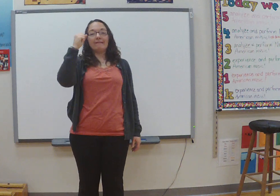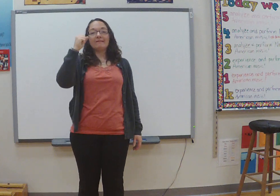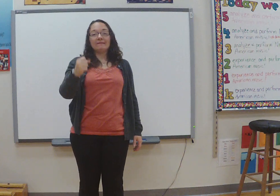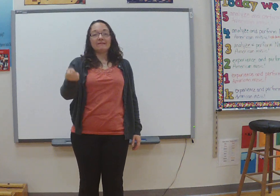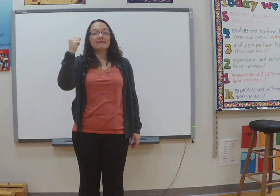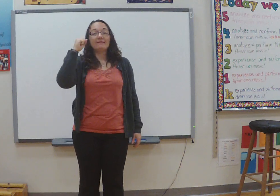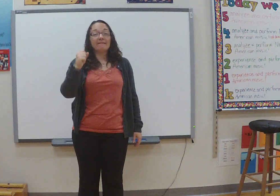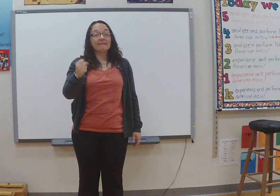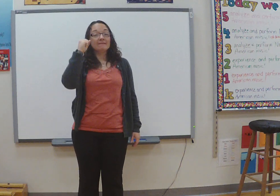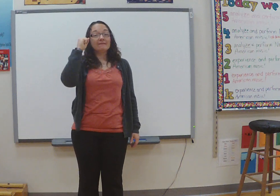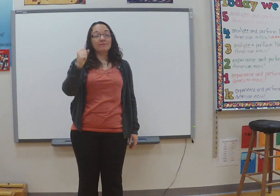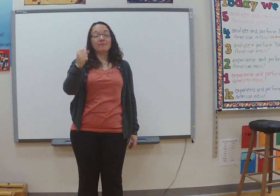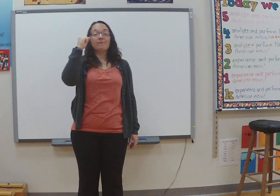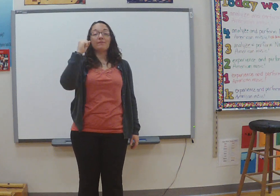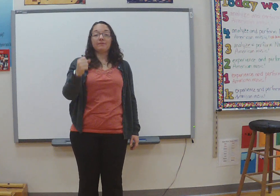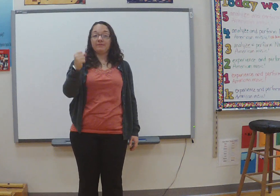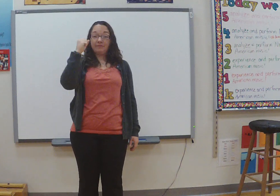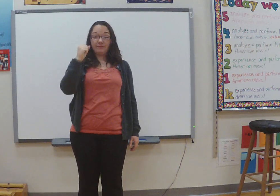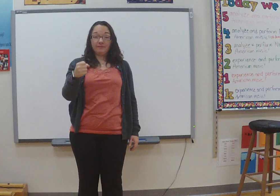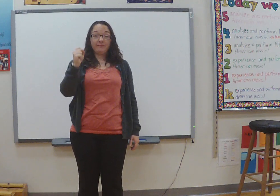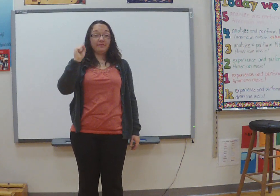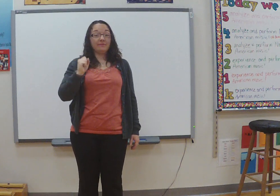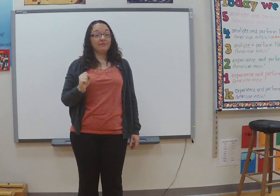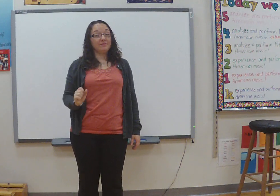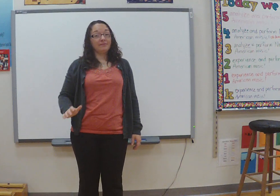to ride in a wonder-stopping sleigh